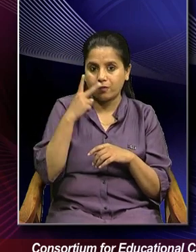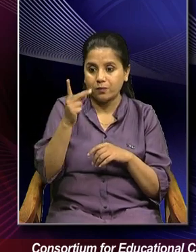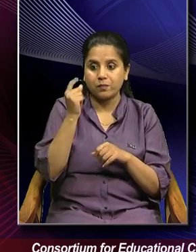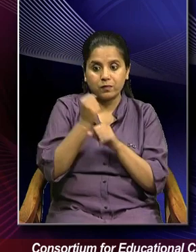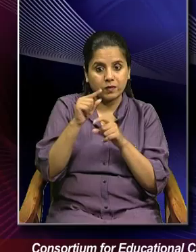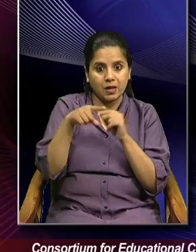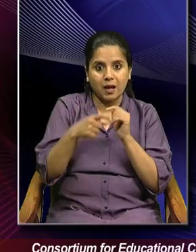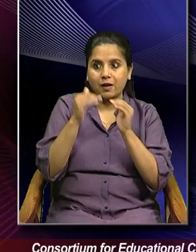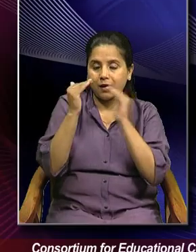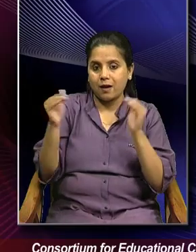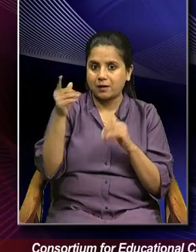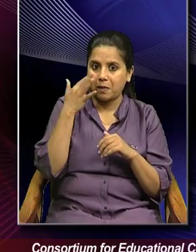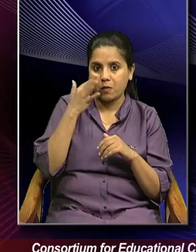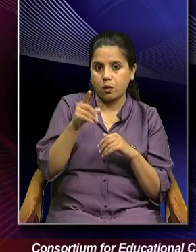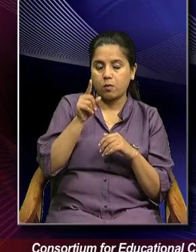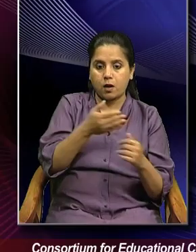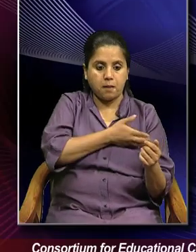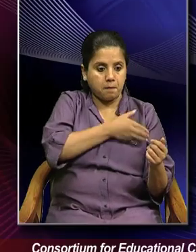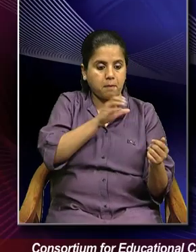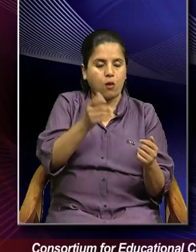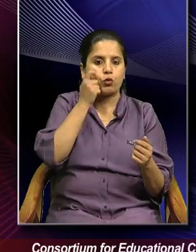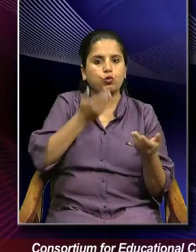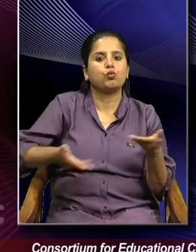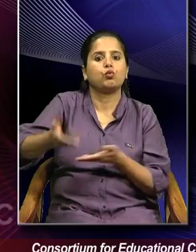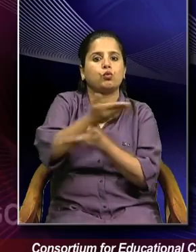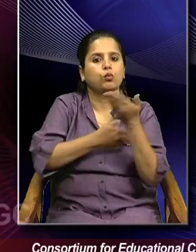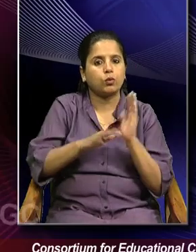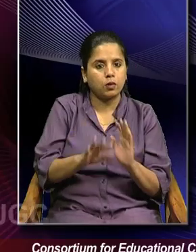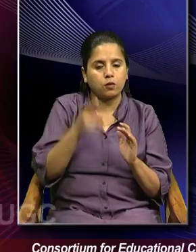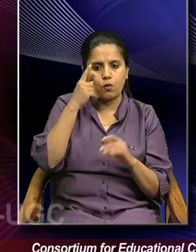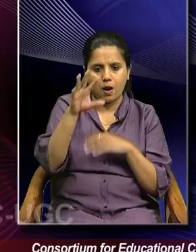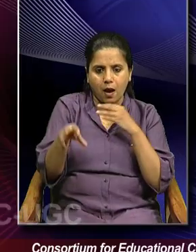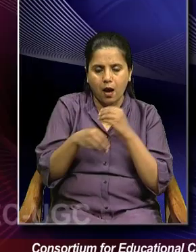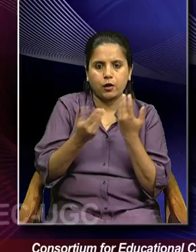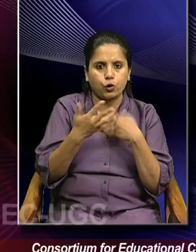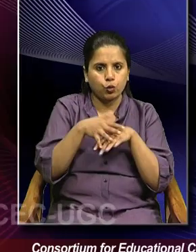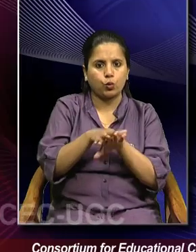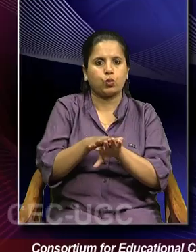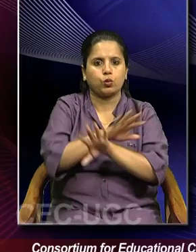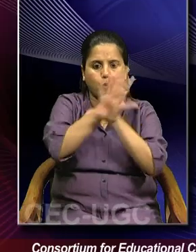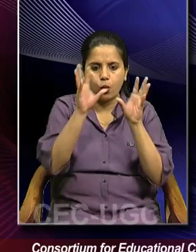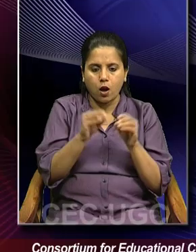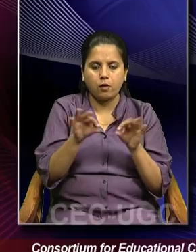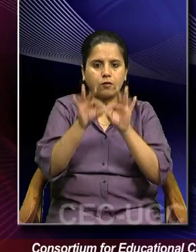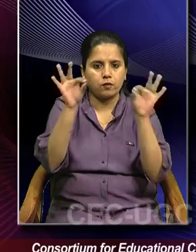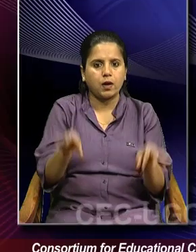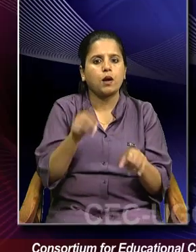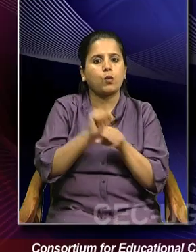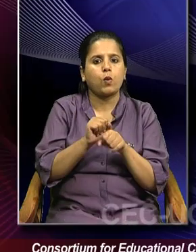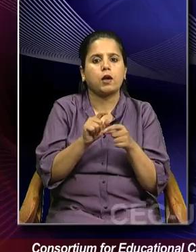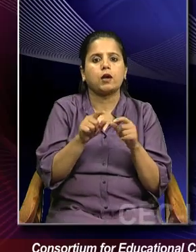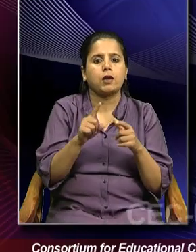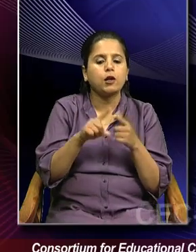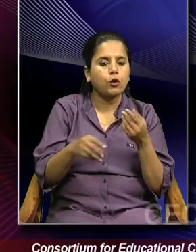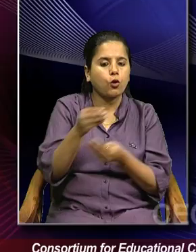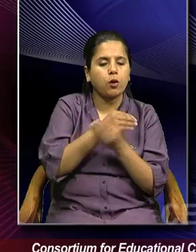is important for empowerment of humanity, for adding an inclusive holistic framework towards economic growth